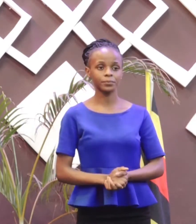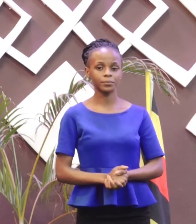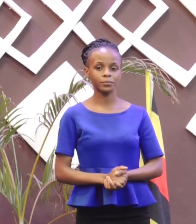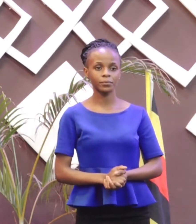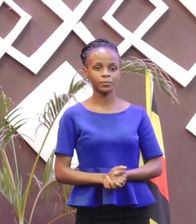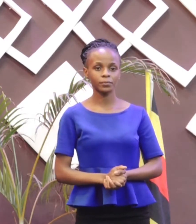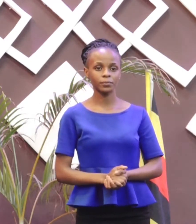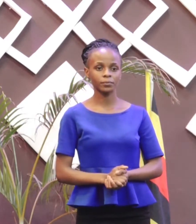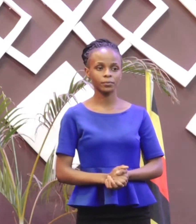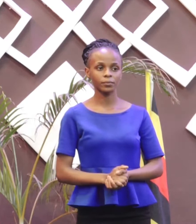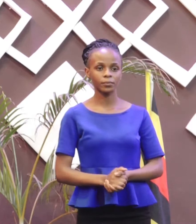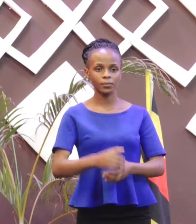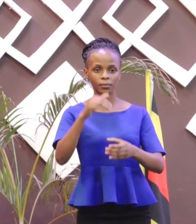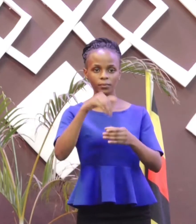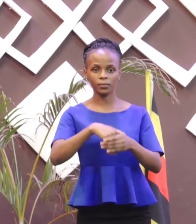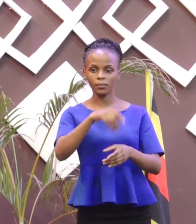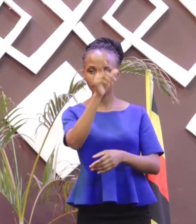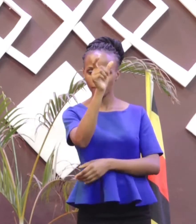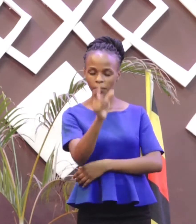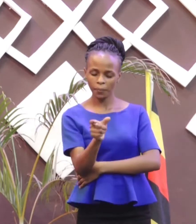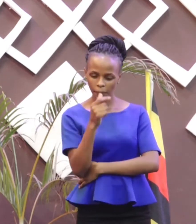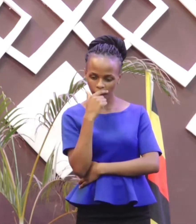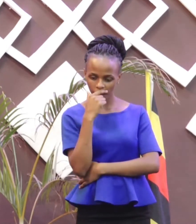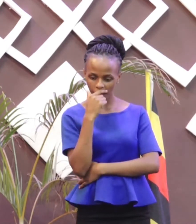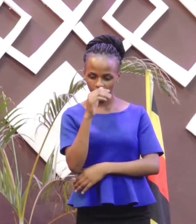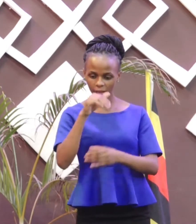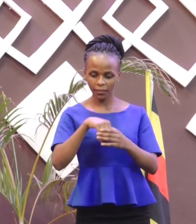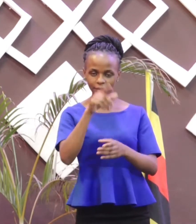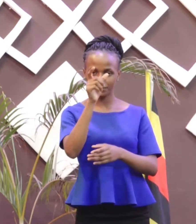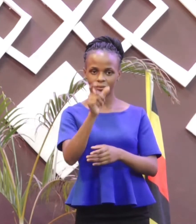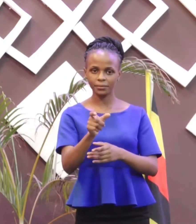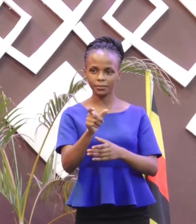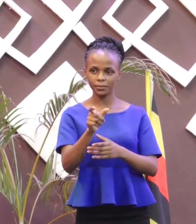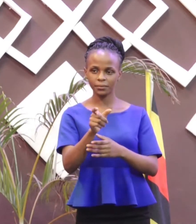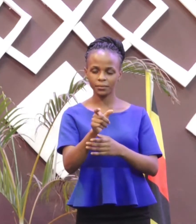Proverbs. Musula ya